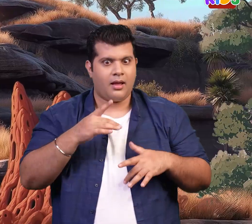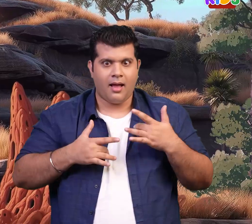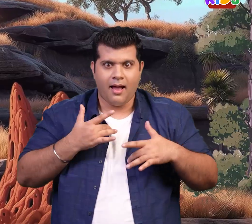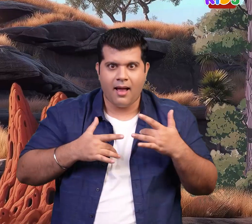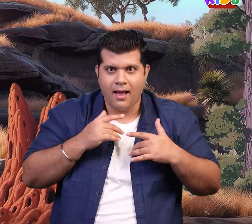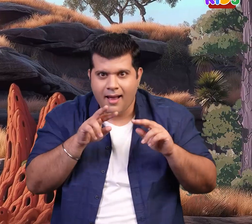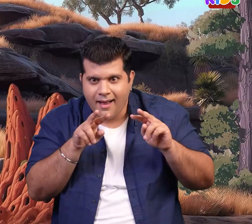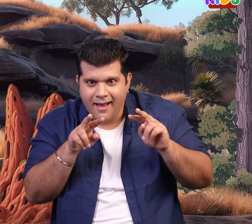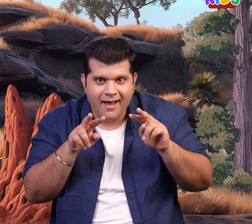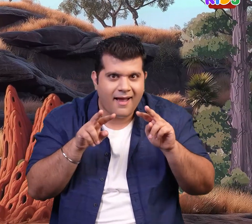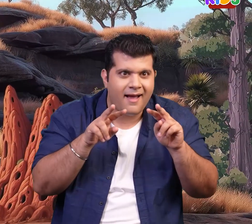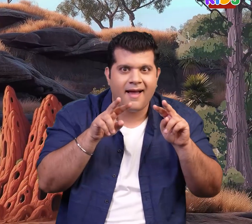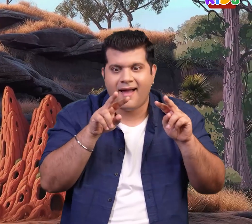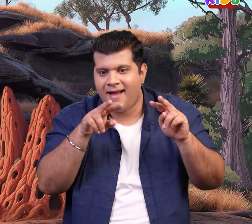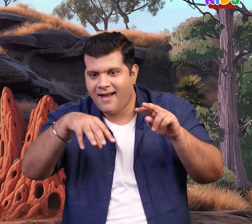is excited.